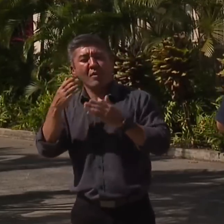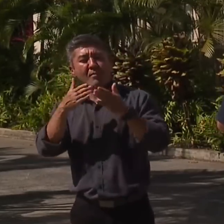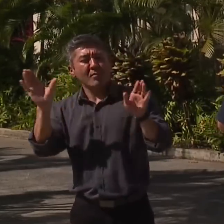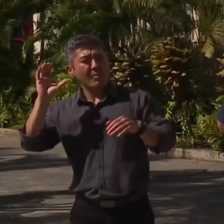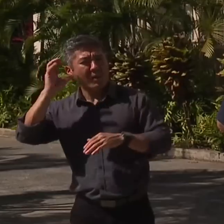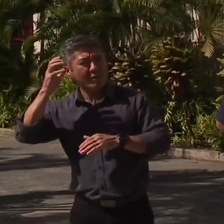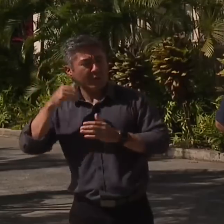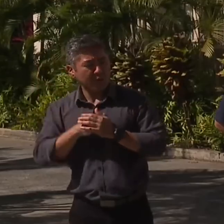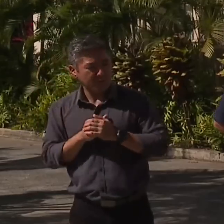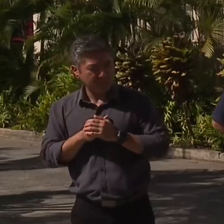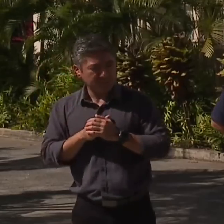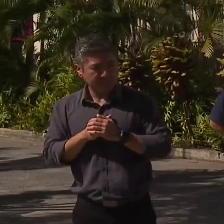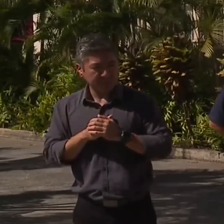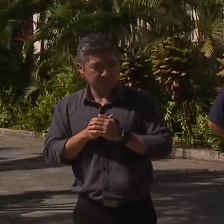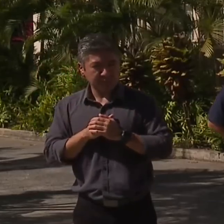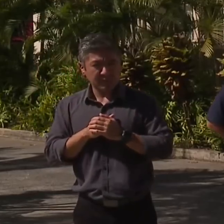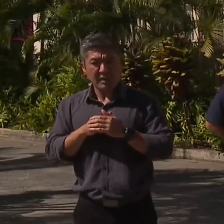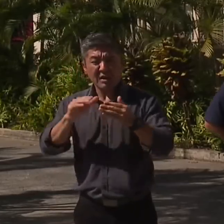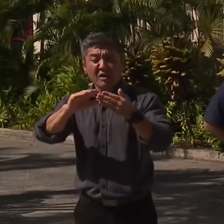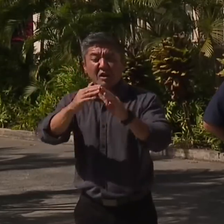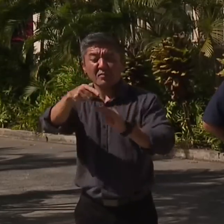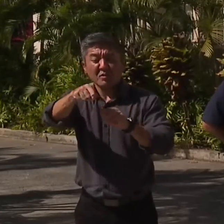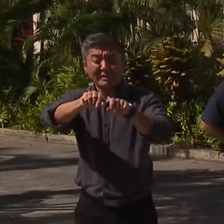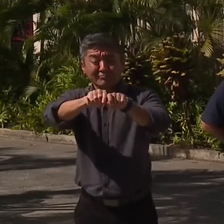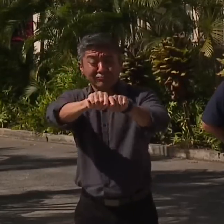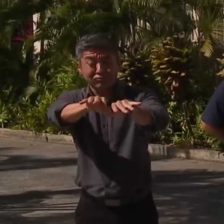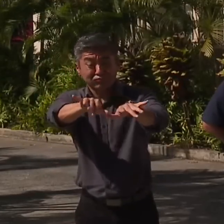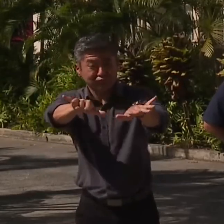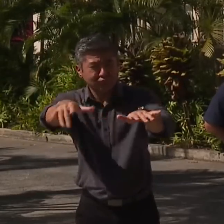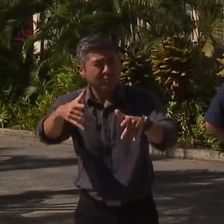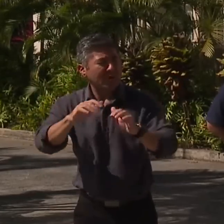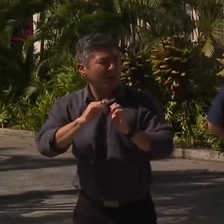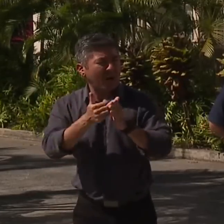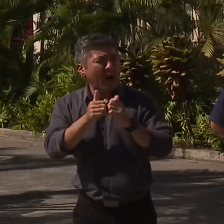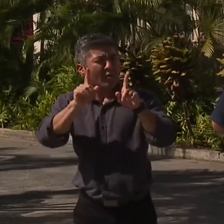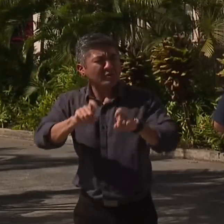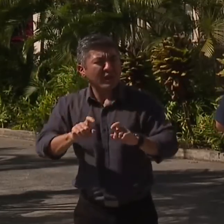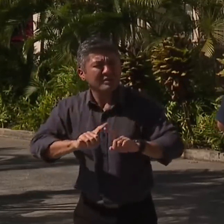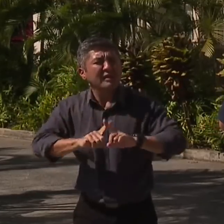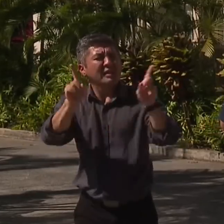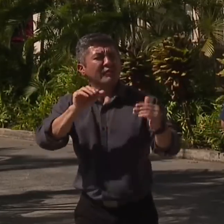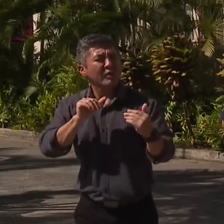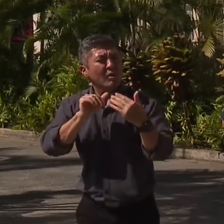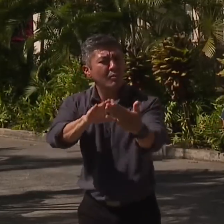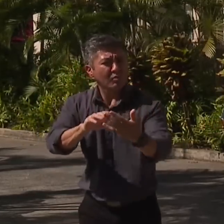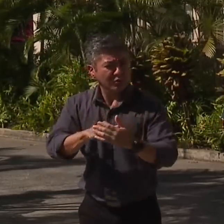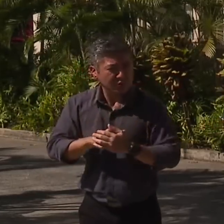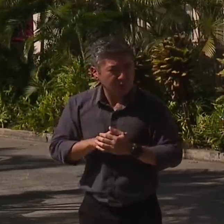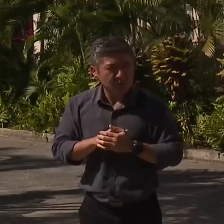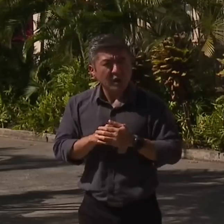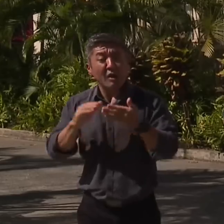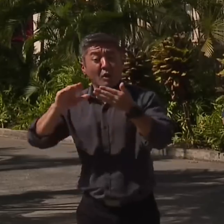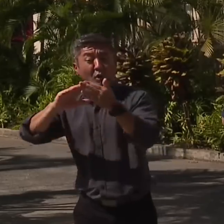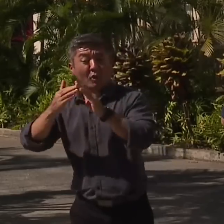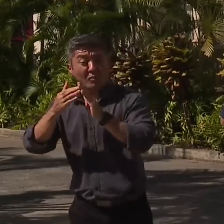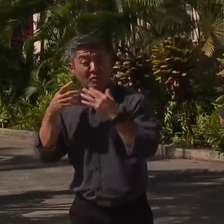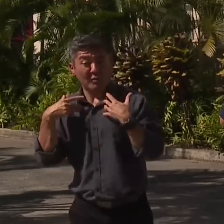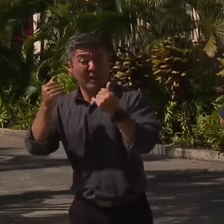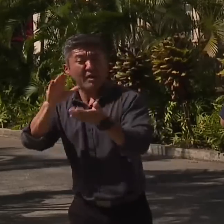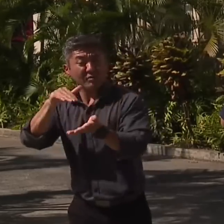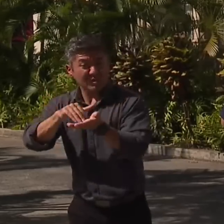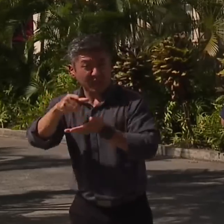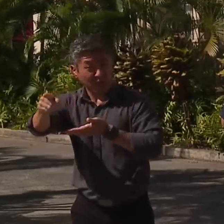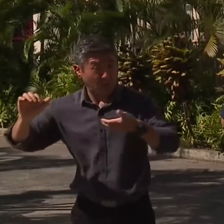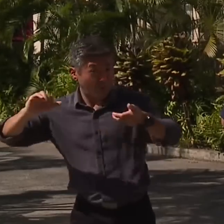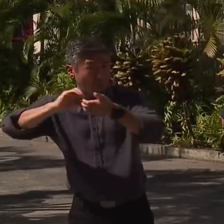test in communities harder hit by the virus be different from your partnership with the community health centers? Well, this is a good question, and you